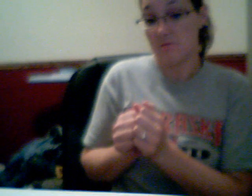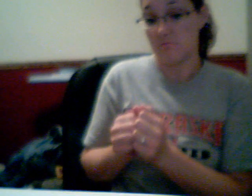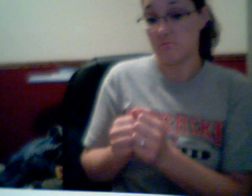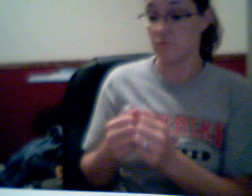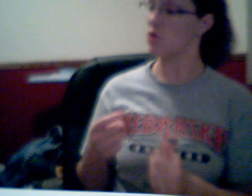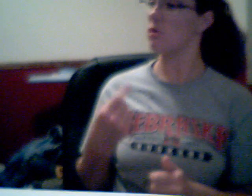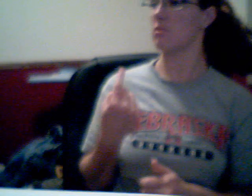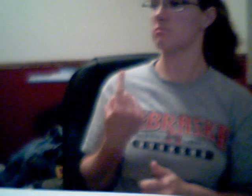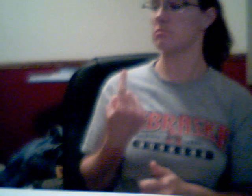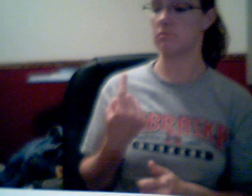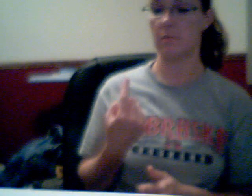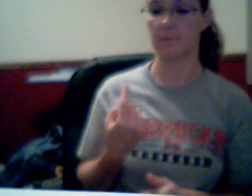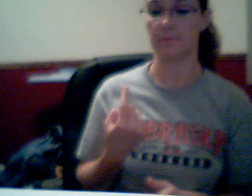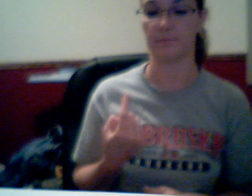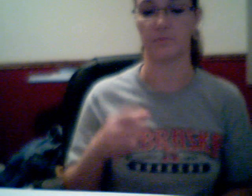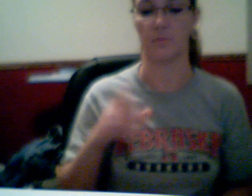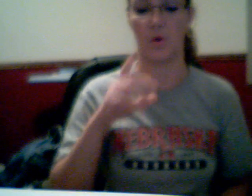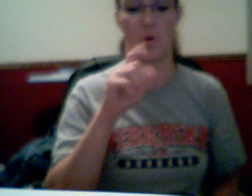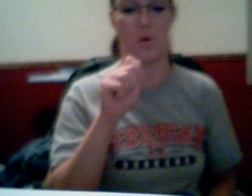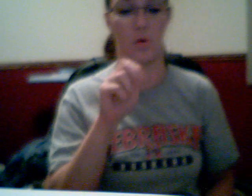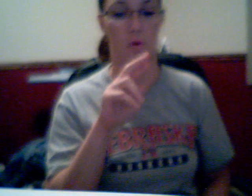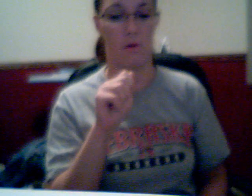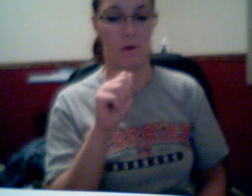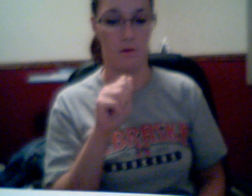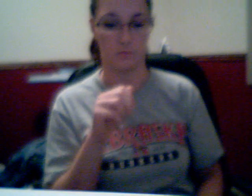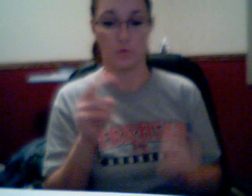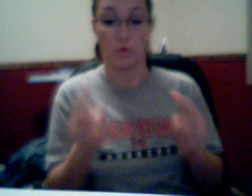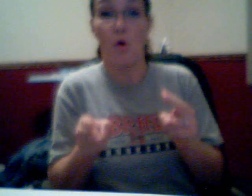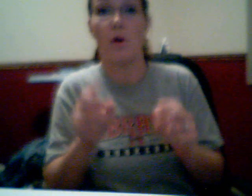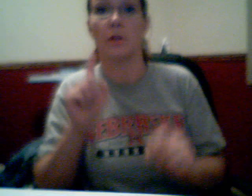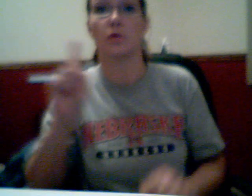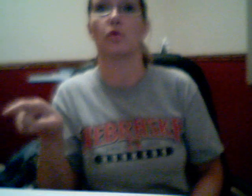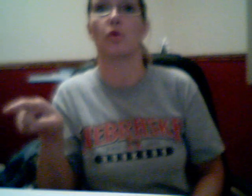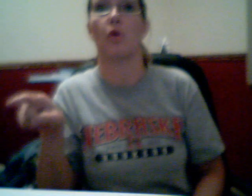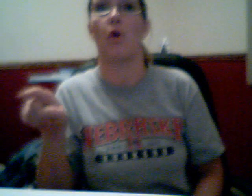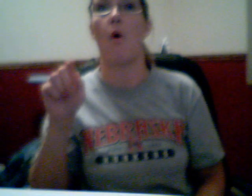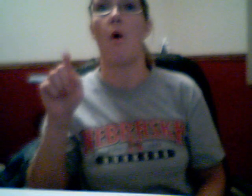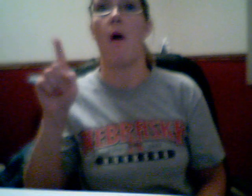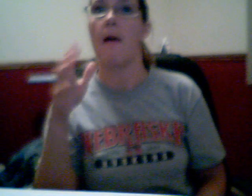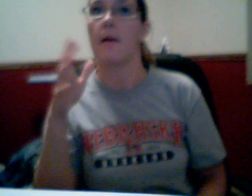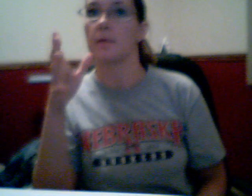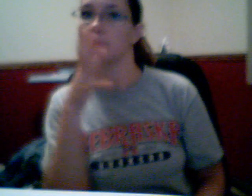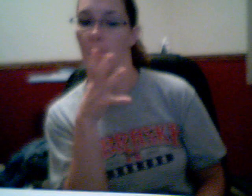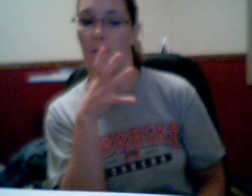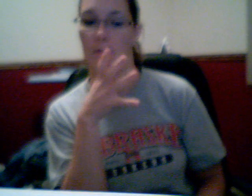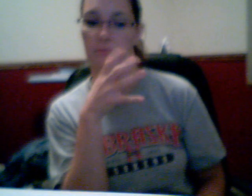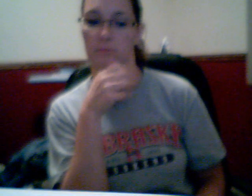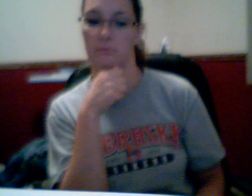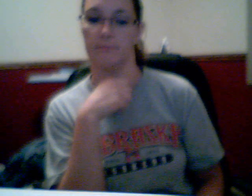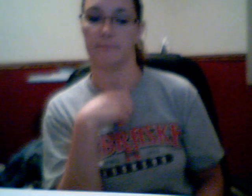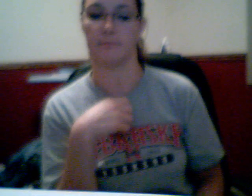work. But Laura's helping with the hay would solve the problem. She decided, yes, Laura, you